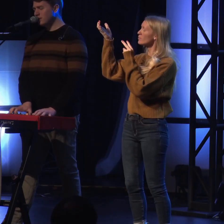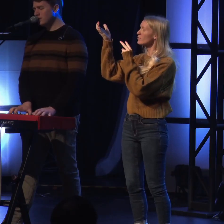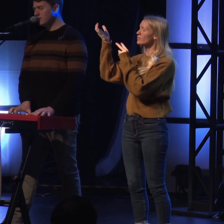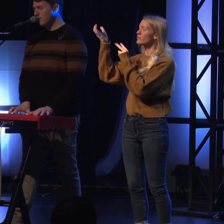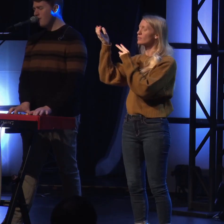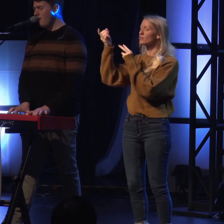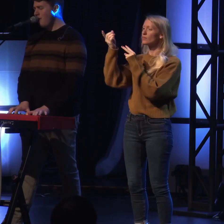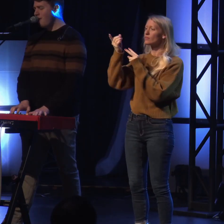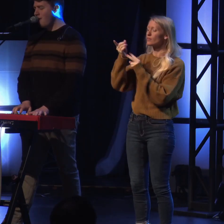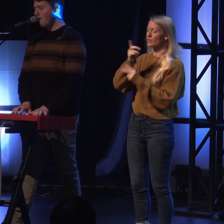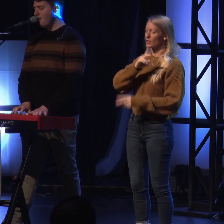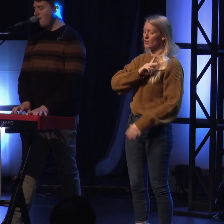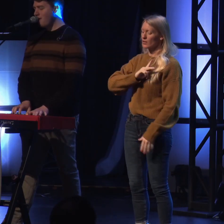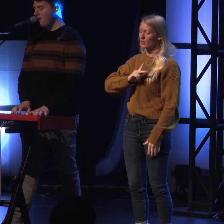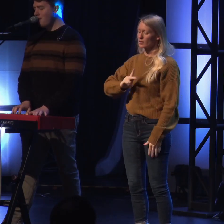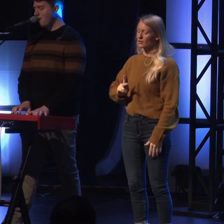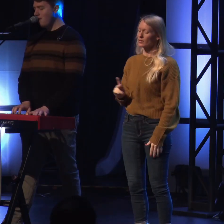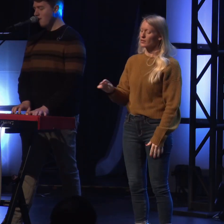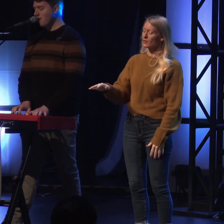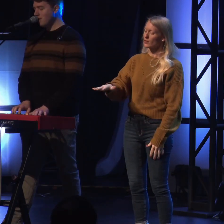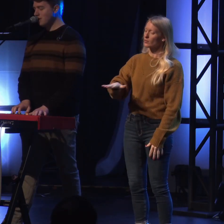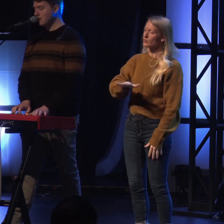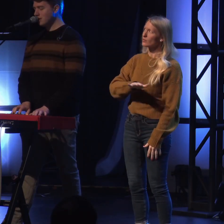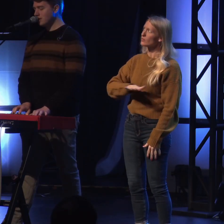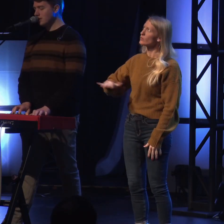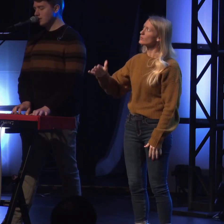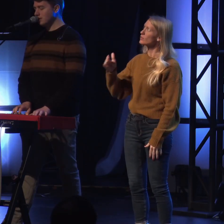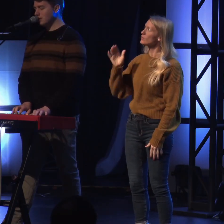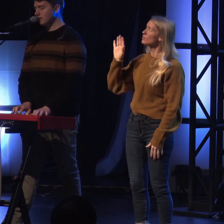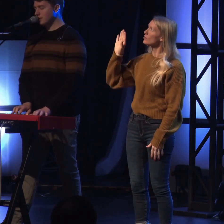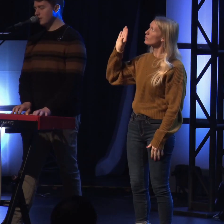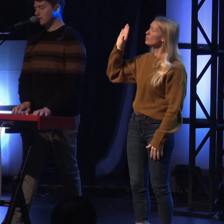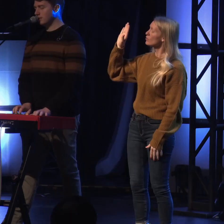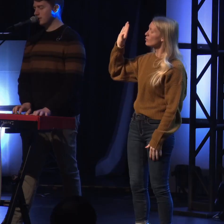Kingdom is yours.